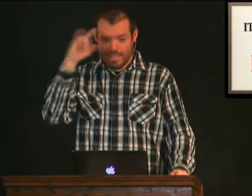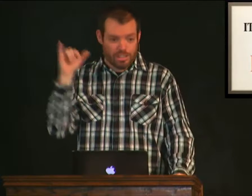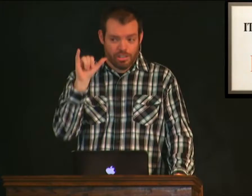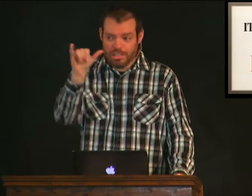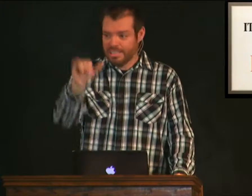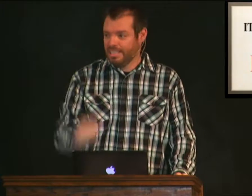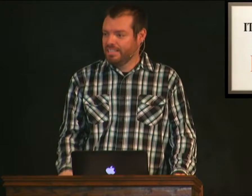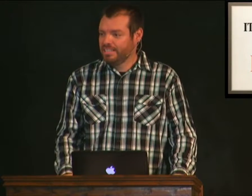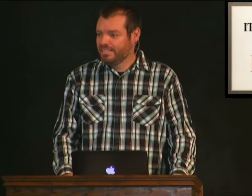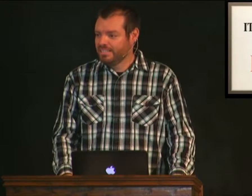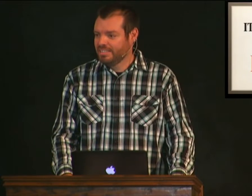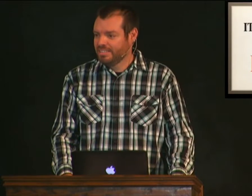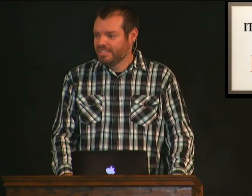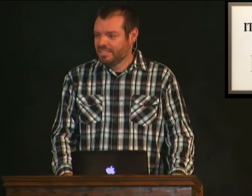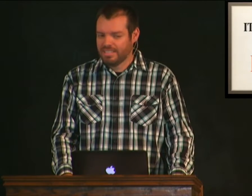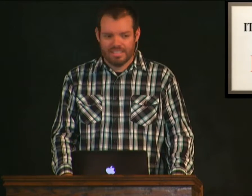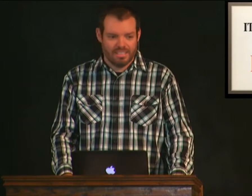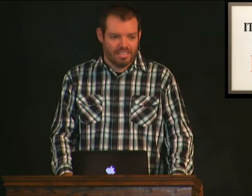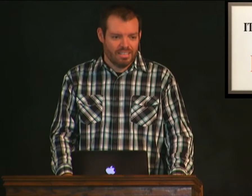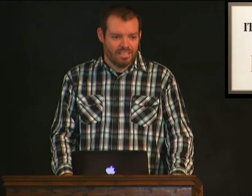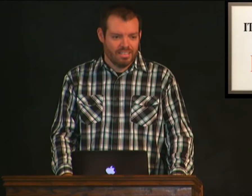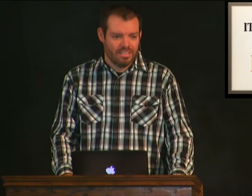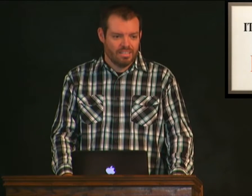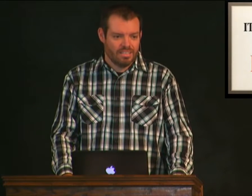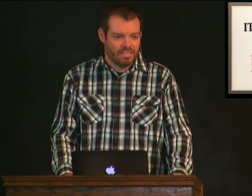has eternity.